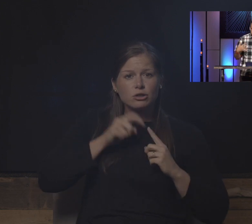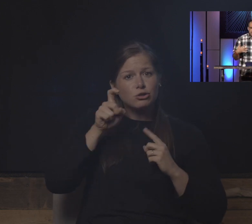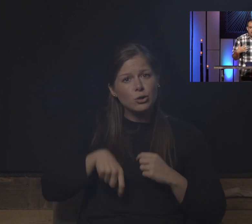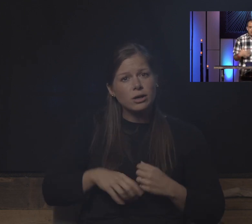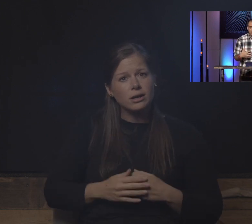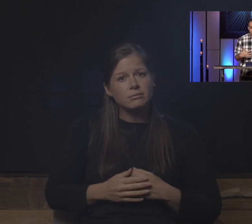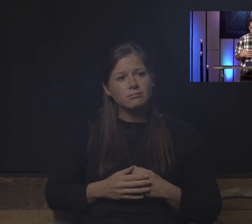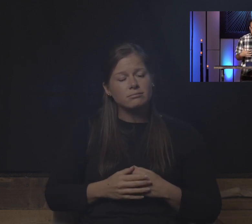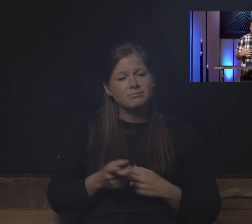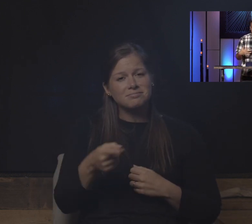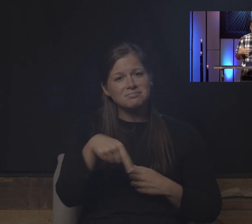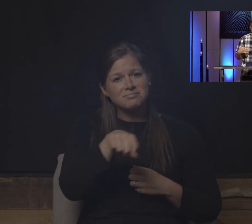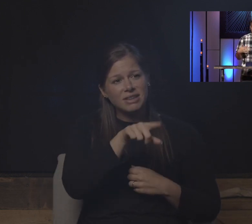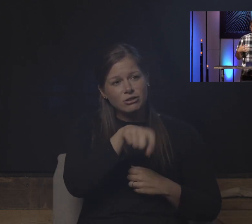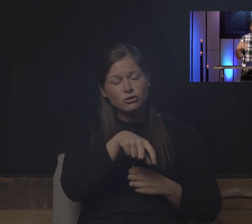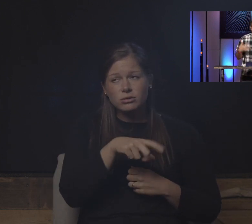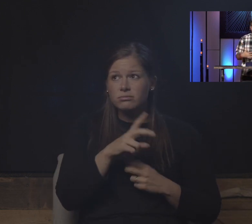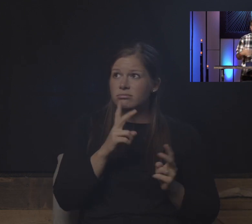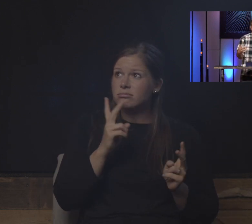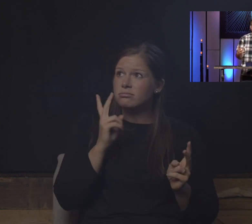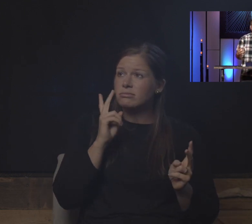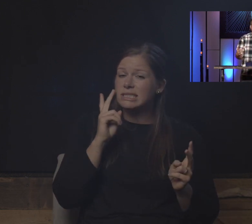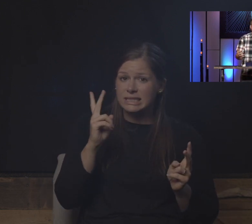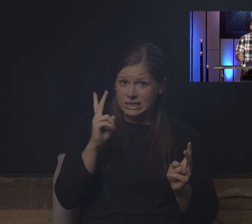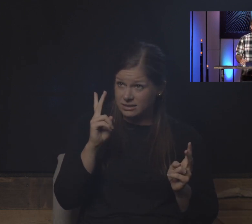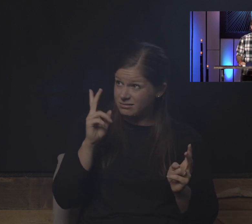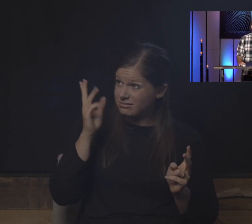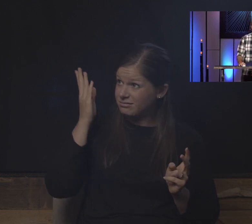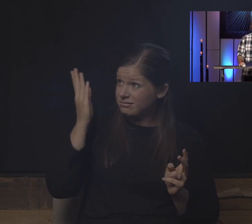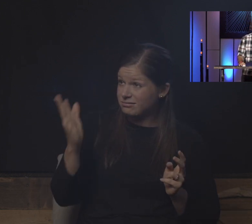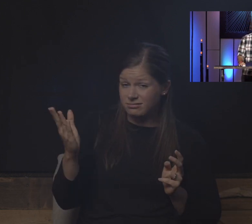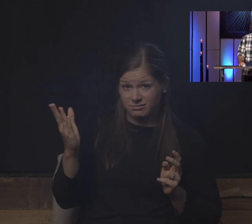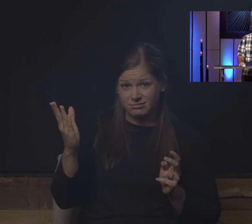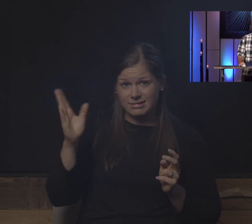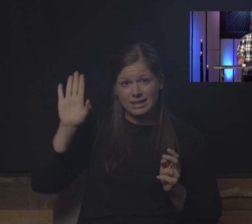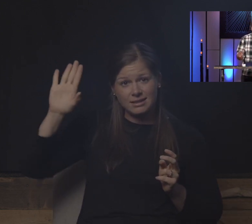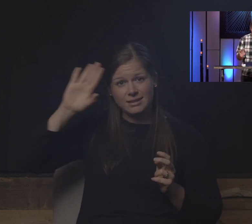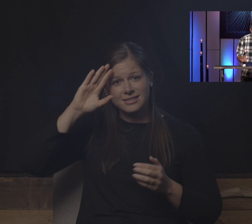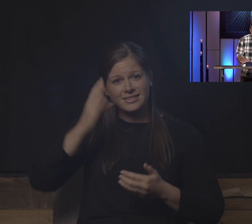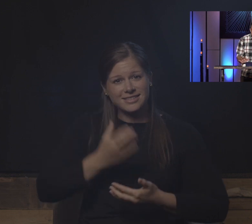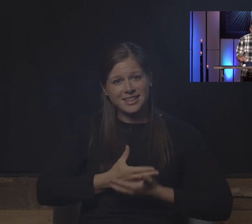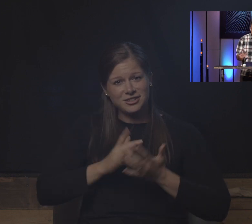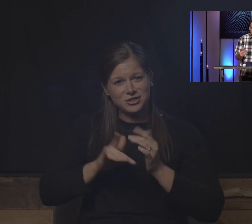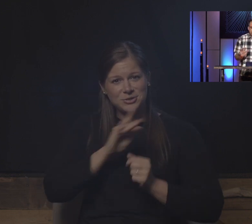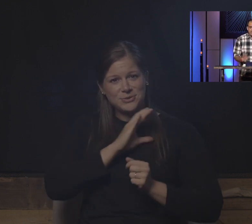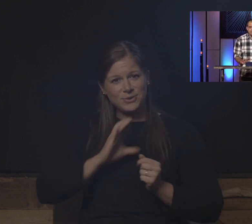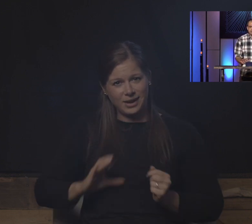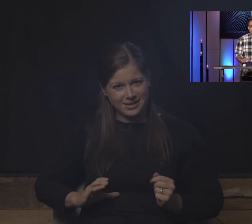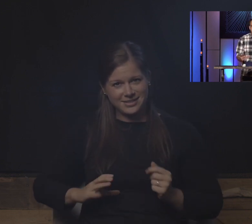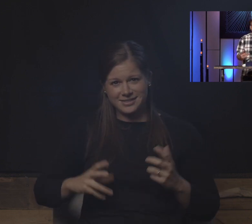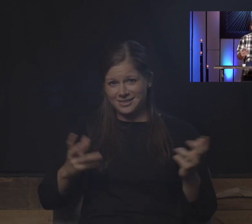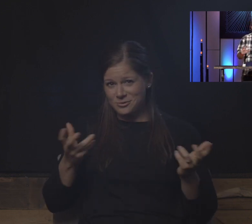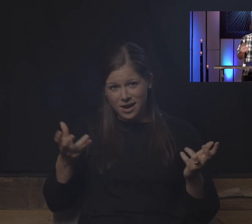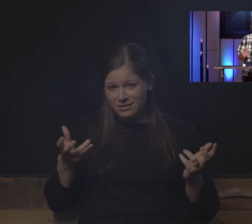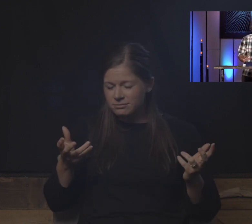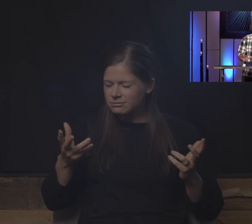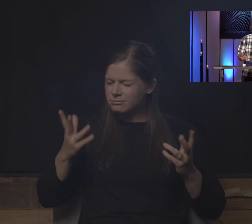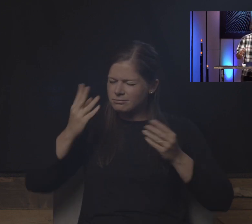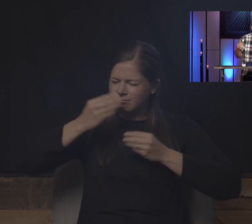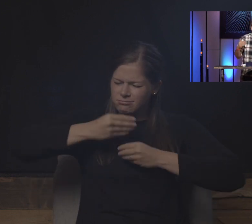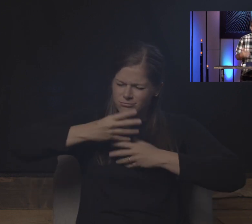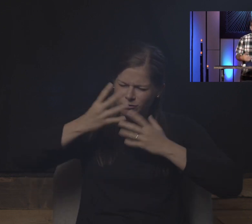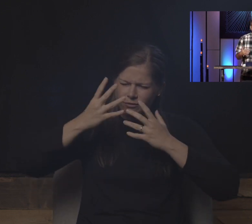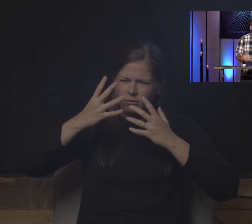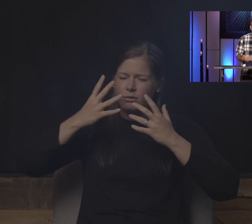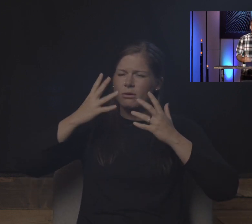They should see our God and see his son, Jesus Christ, as the beautiful, gracious,